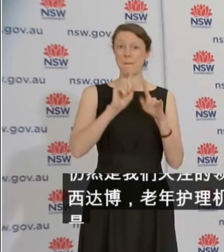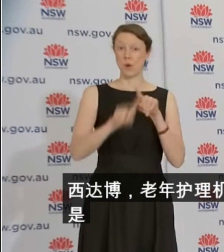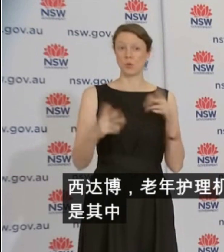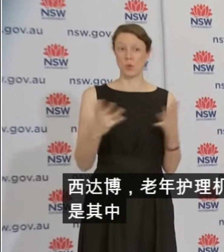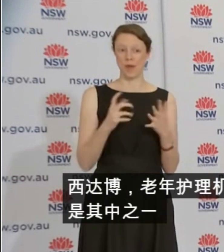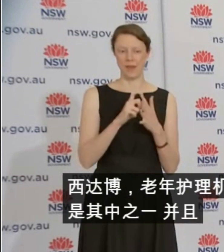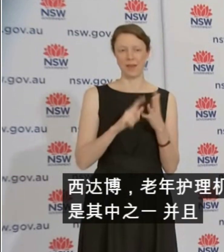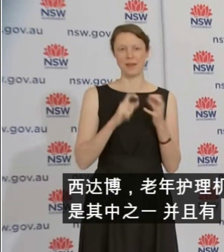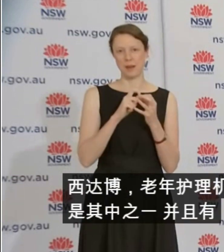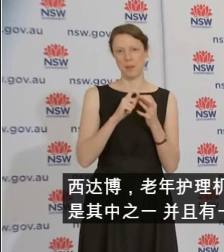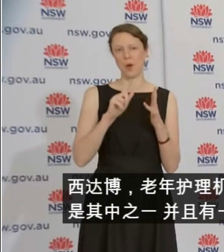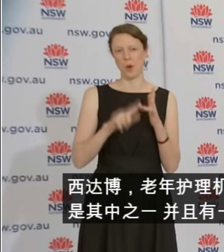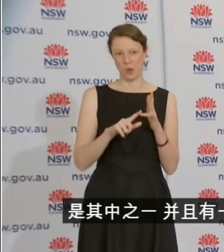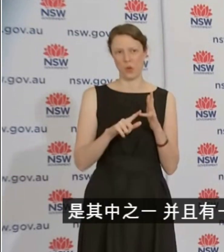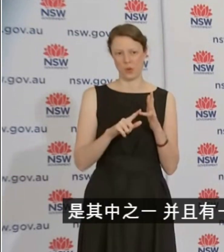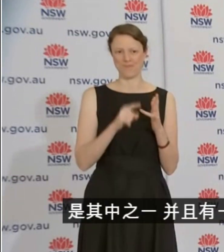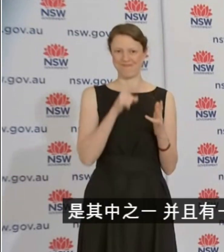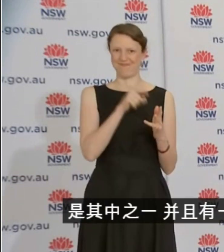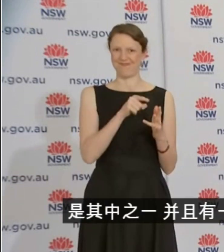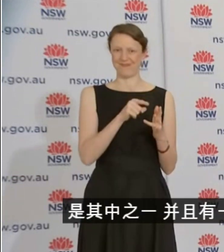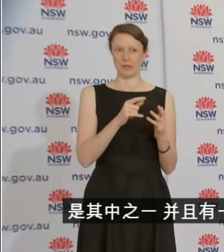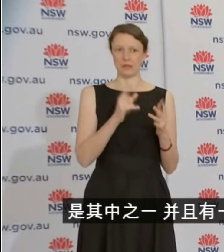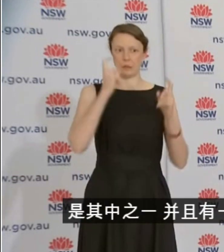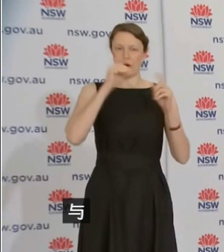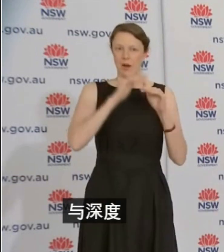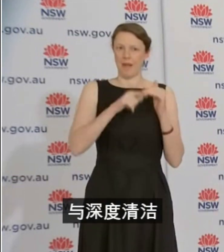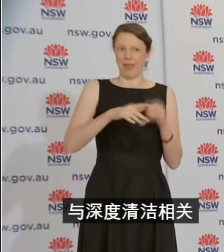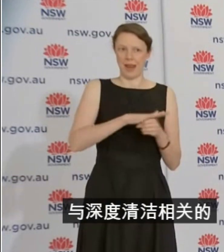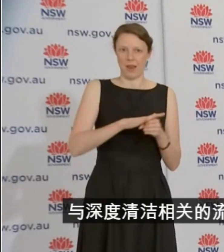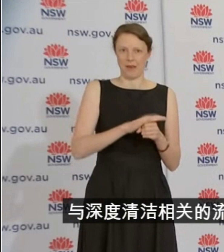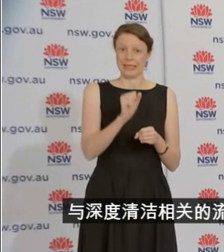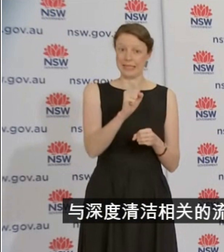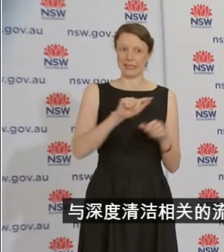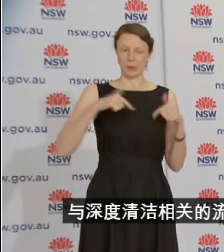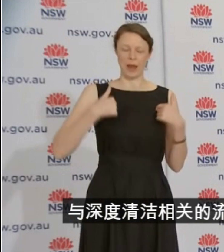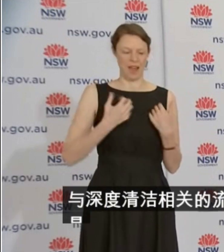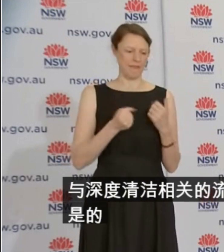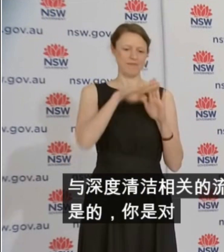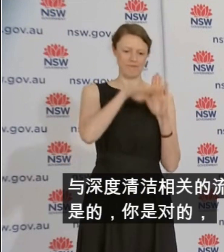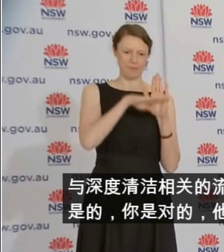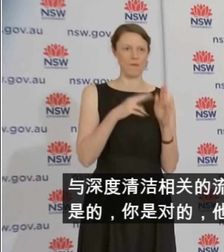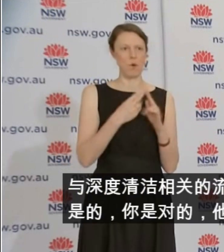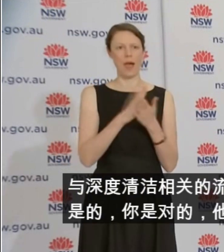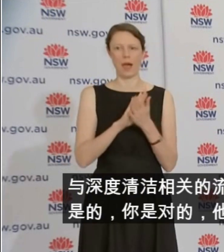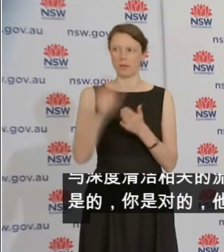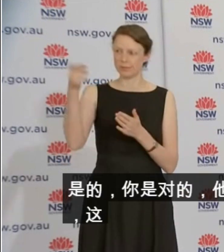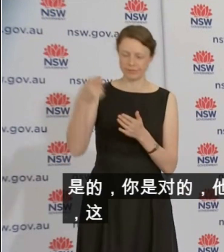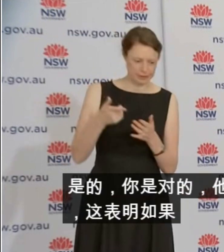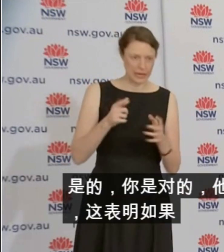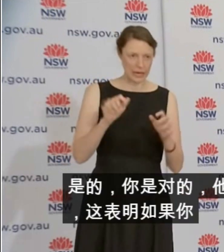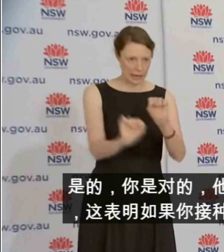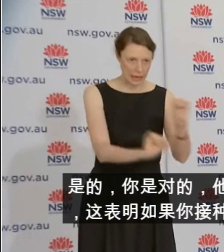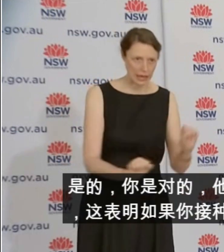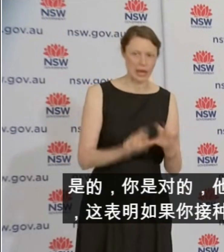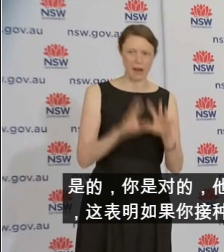facility is one of those. And there is a series of processes and protocols in place in relation to deep cleaning. Yes, you're right, they were vaccinated, which shows